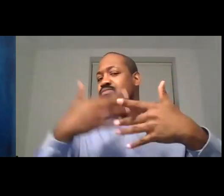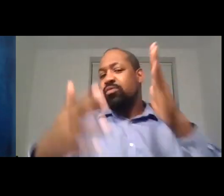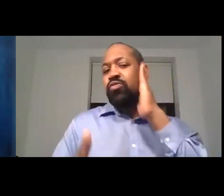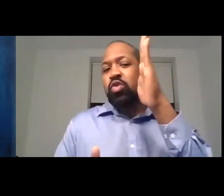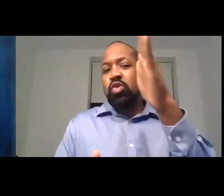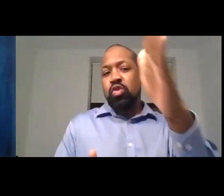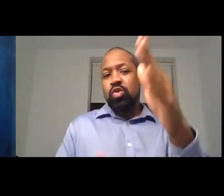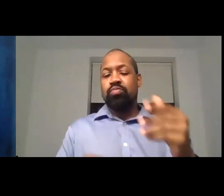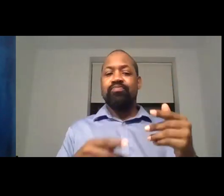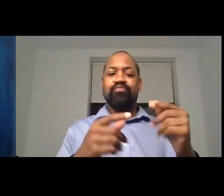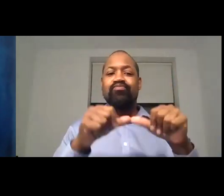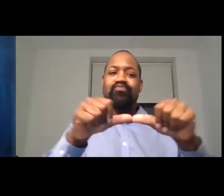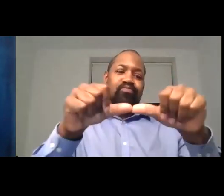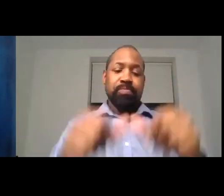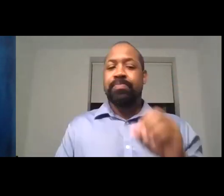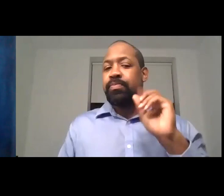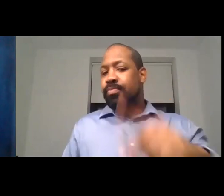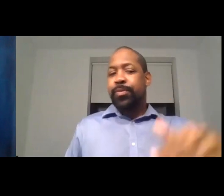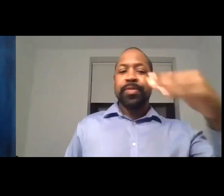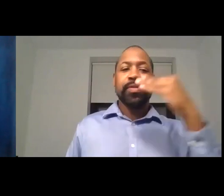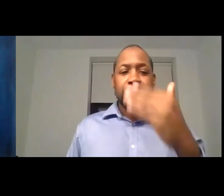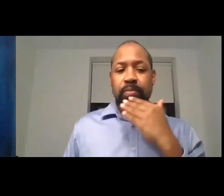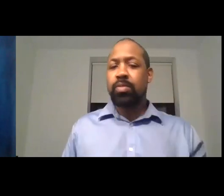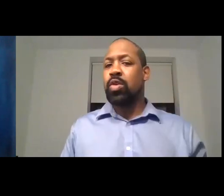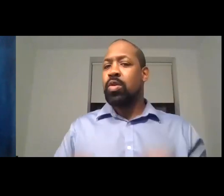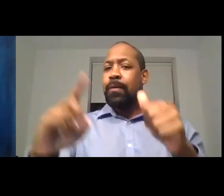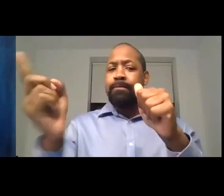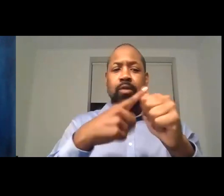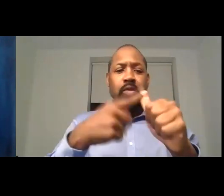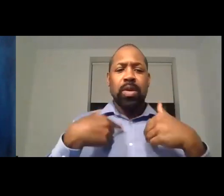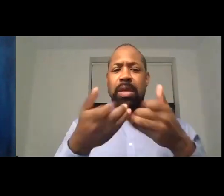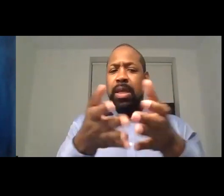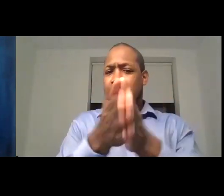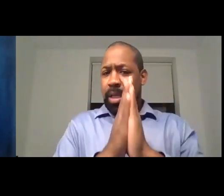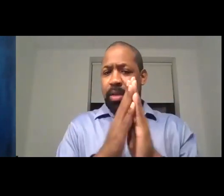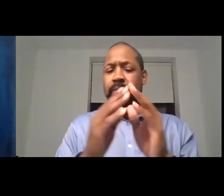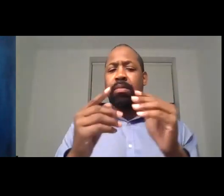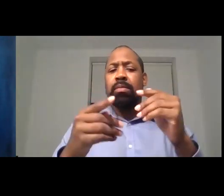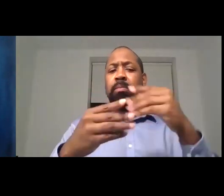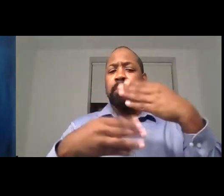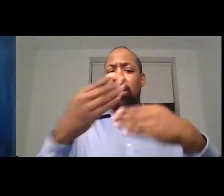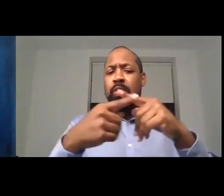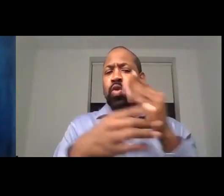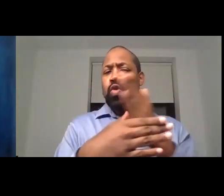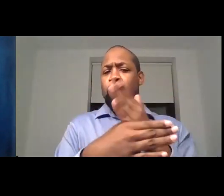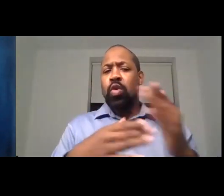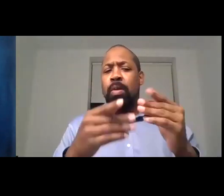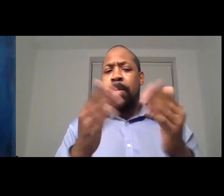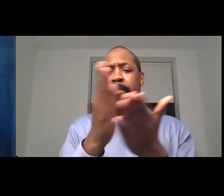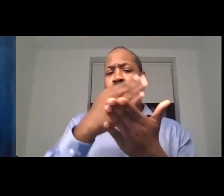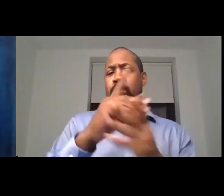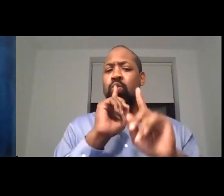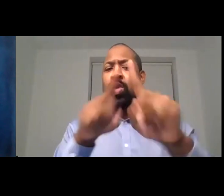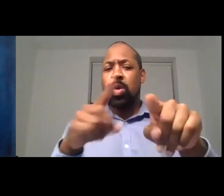new Vice President Harris, President Biden, we're looking forward to that future. So now I'm going to